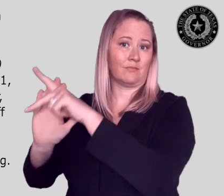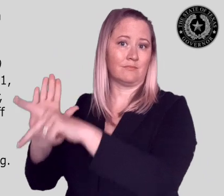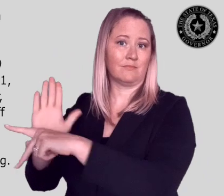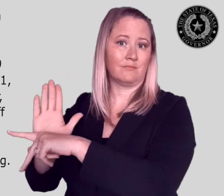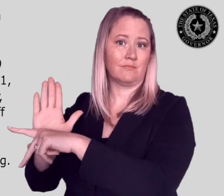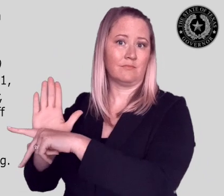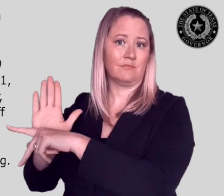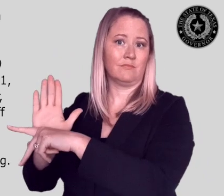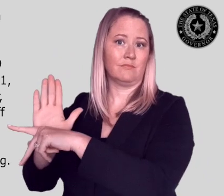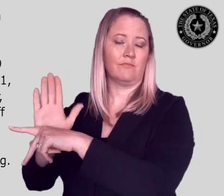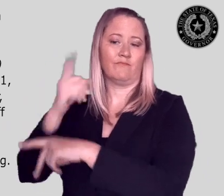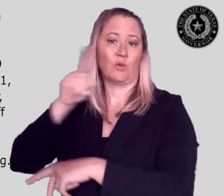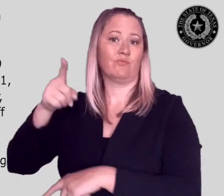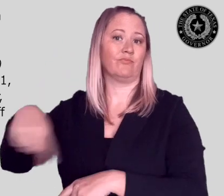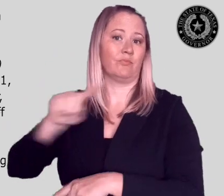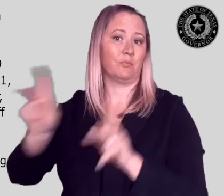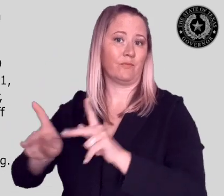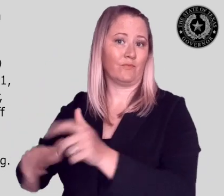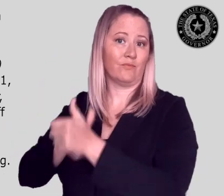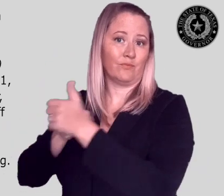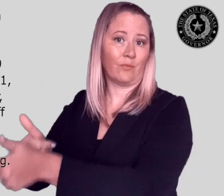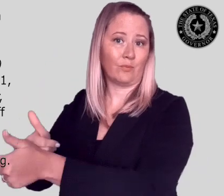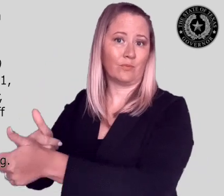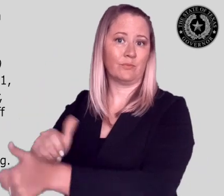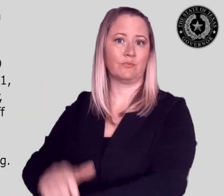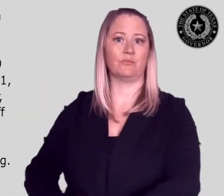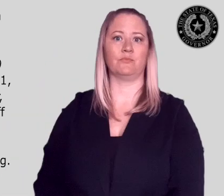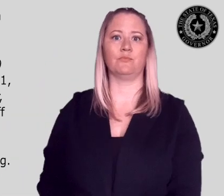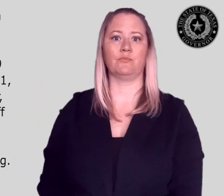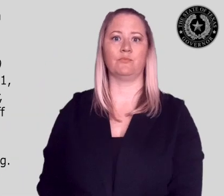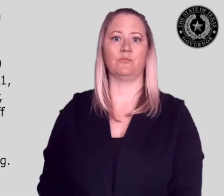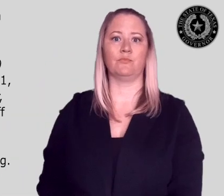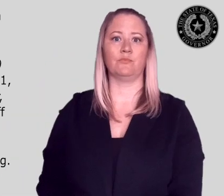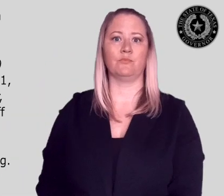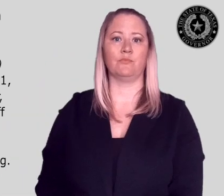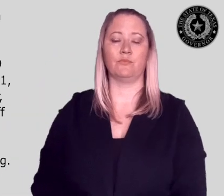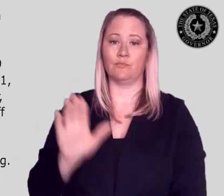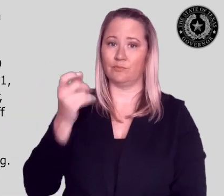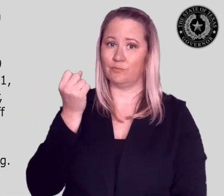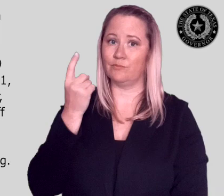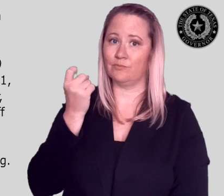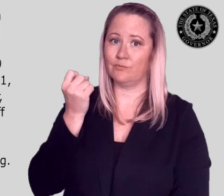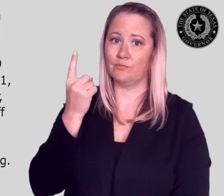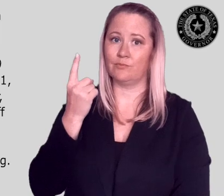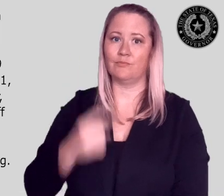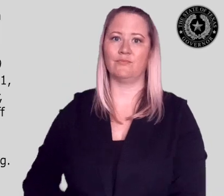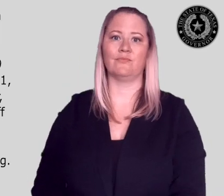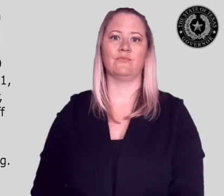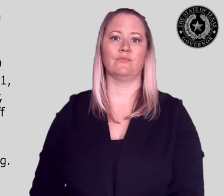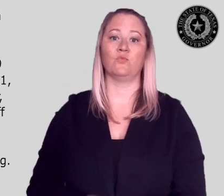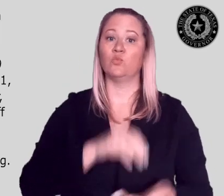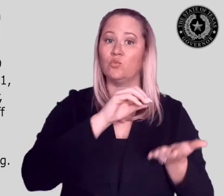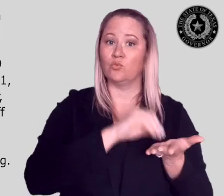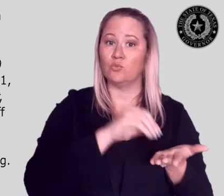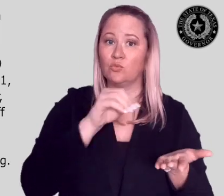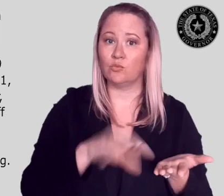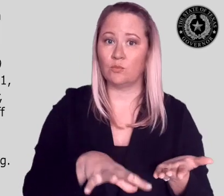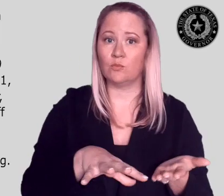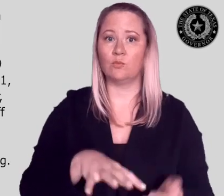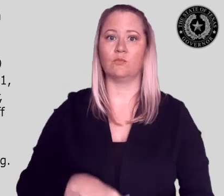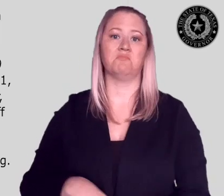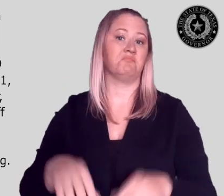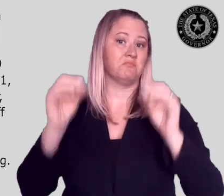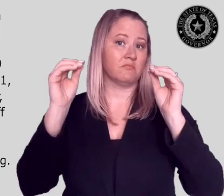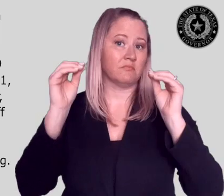4, 2021, no student, teacher, parent, or other staff member or visitor may be required to wear a